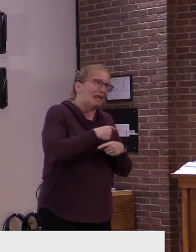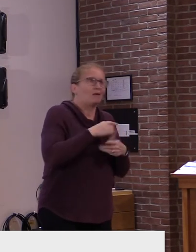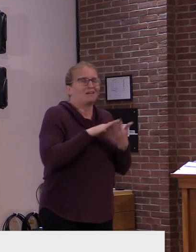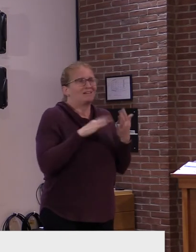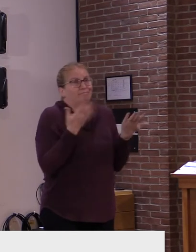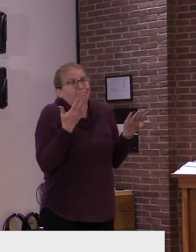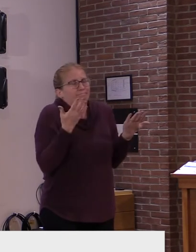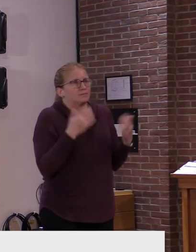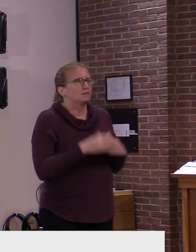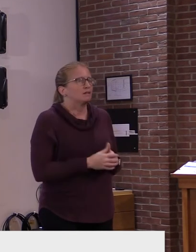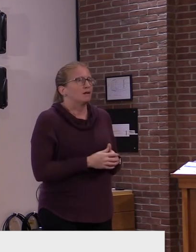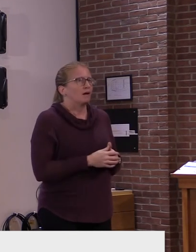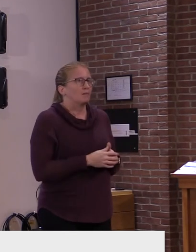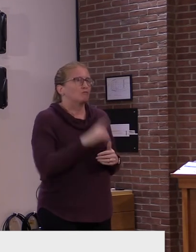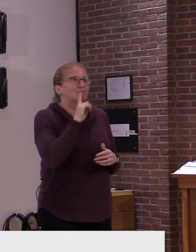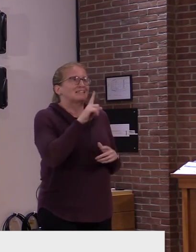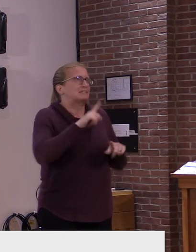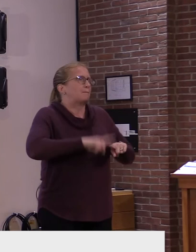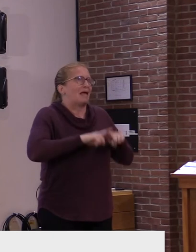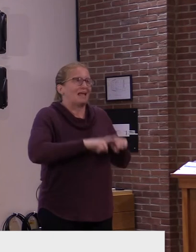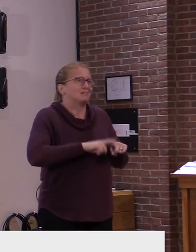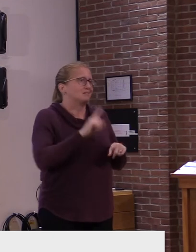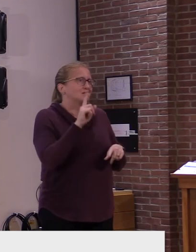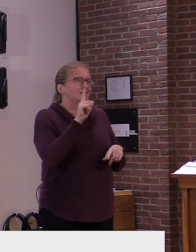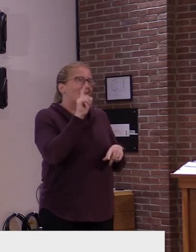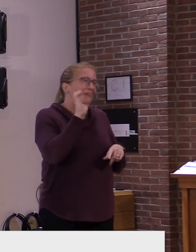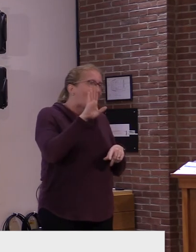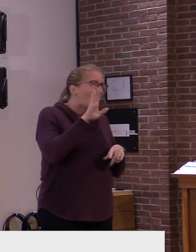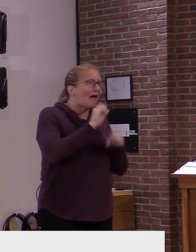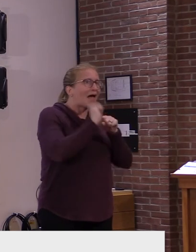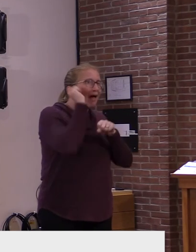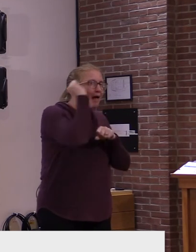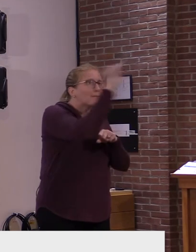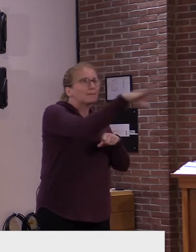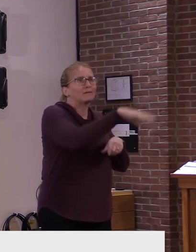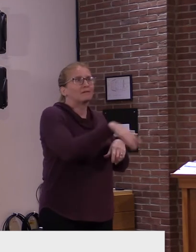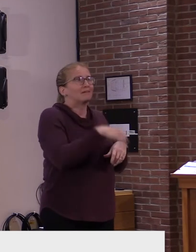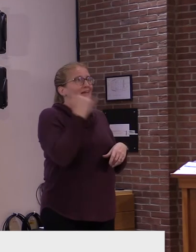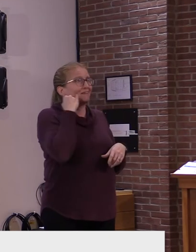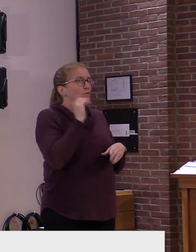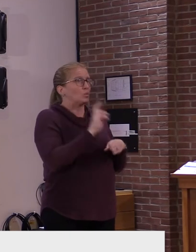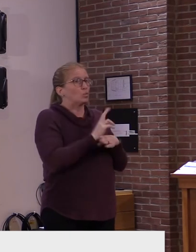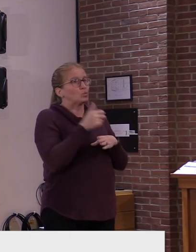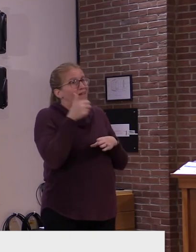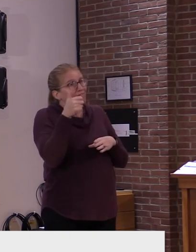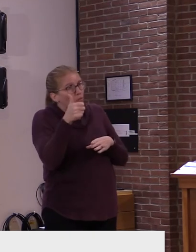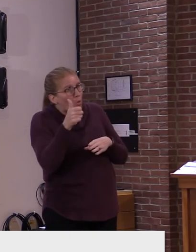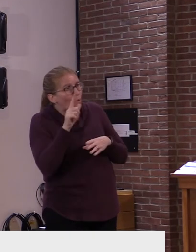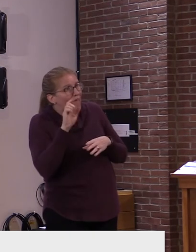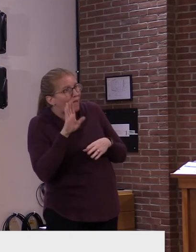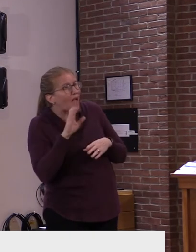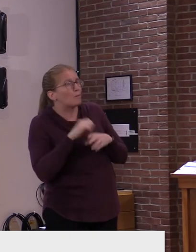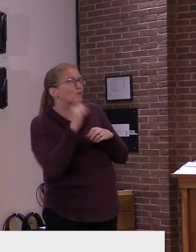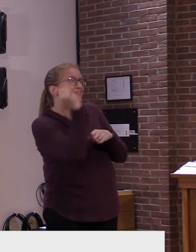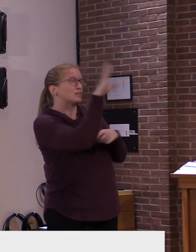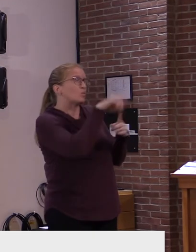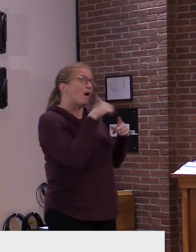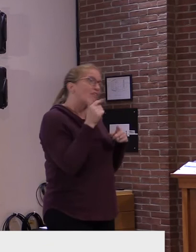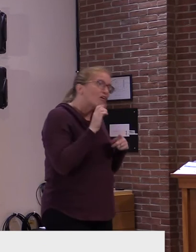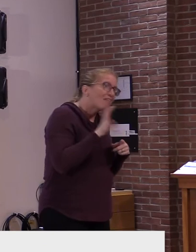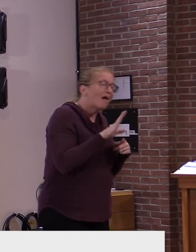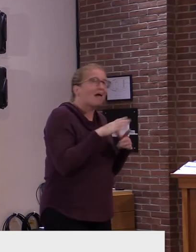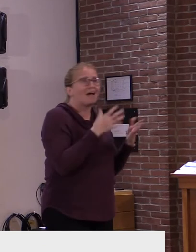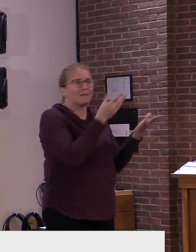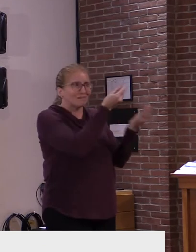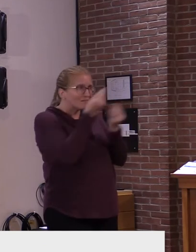that they send it to us whether they use their own lab whether they send it to another lab for those results